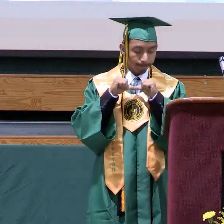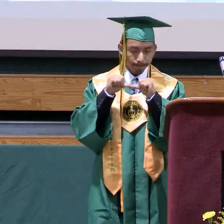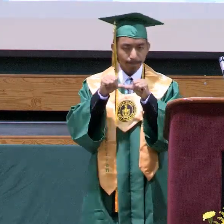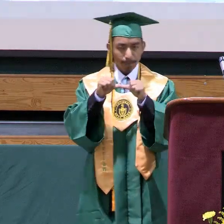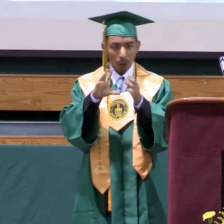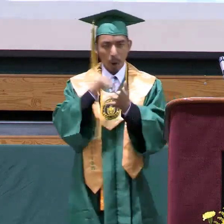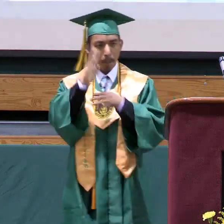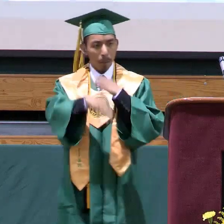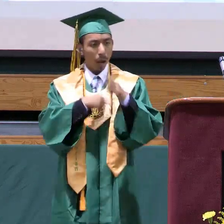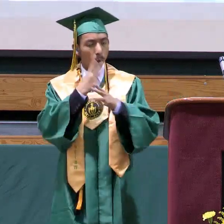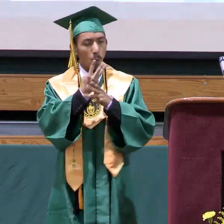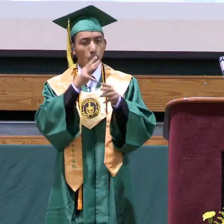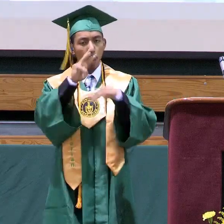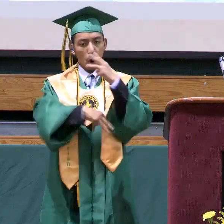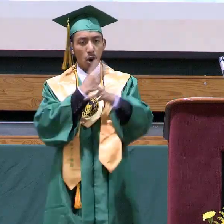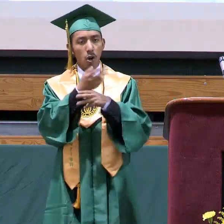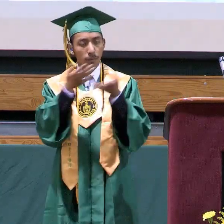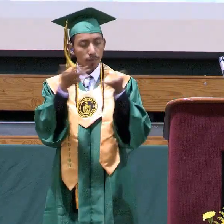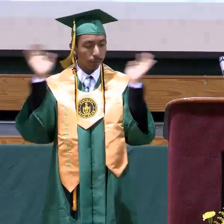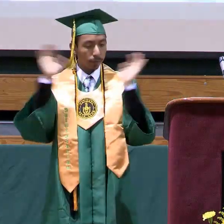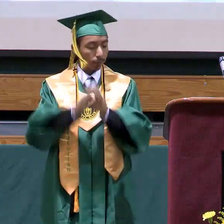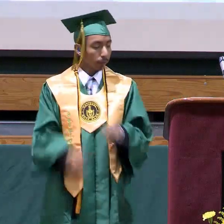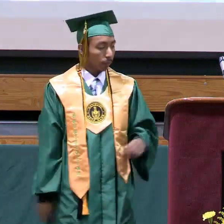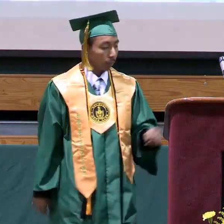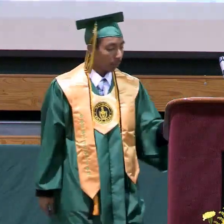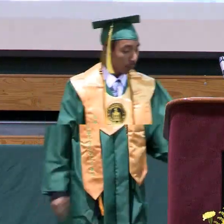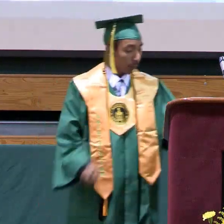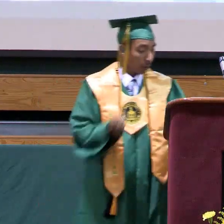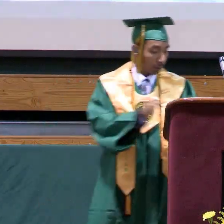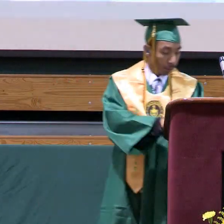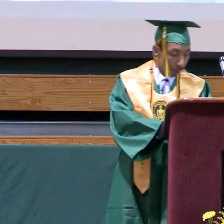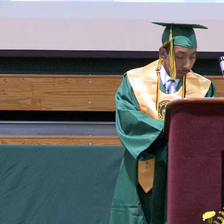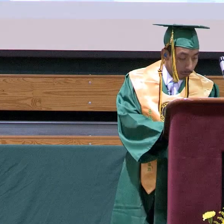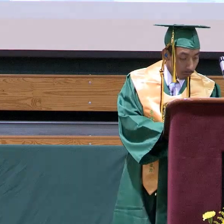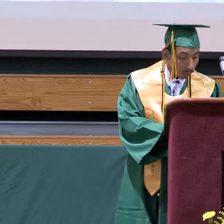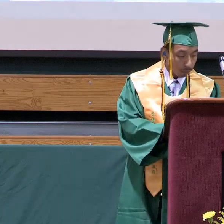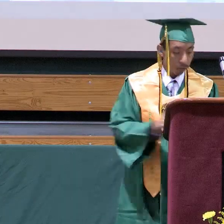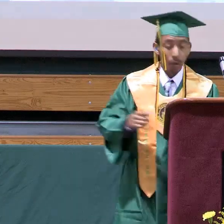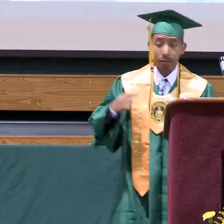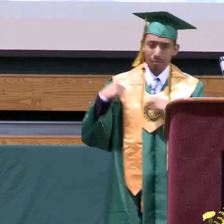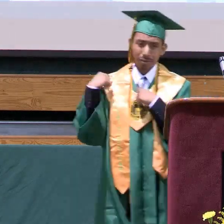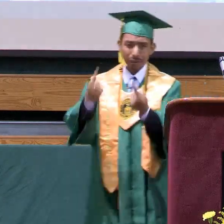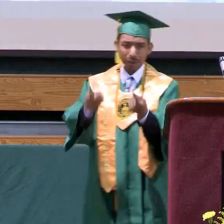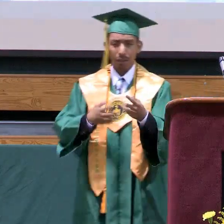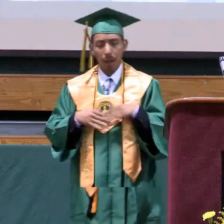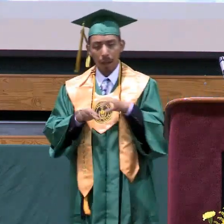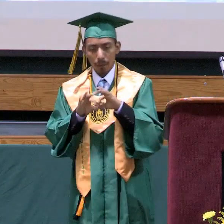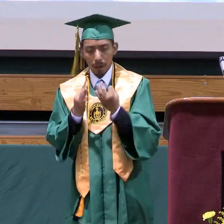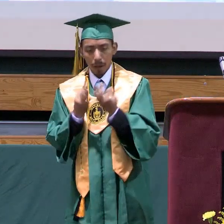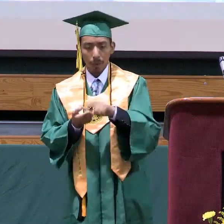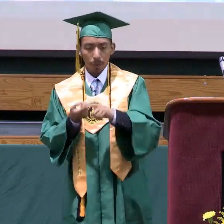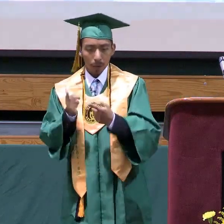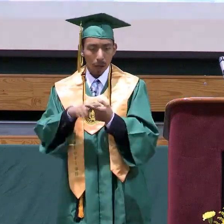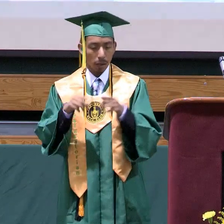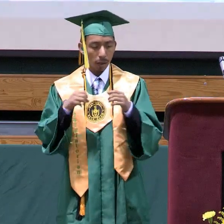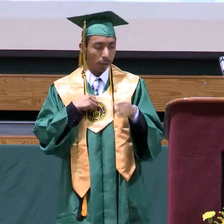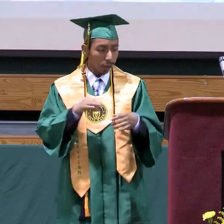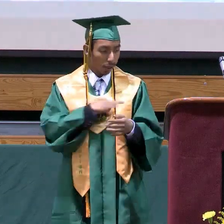me to be persistent and keep up with what's going on out there in the world. So to my friends